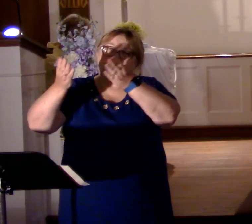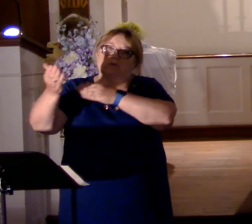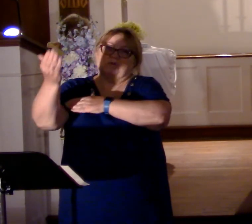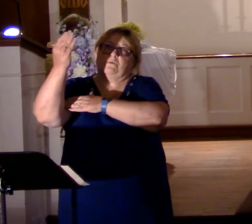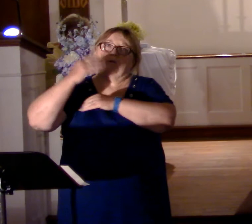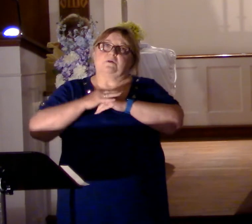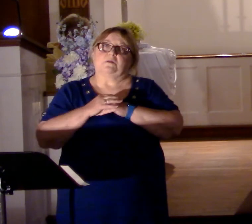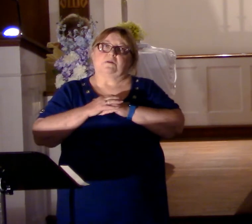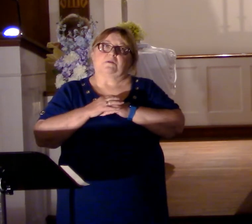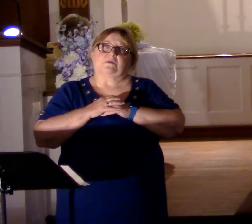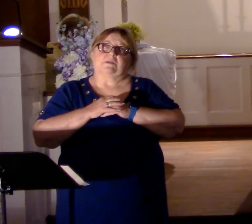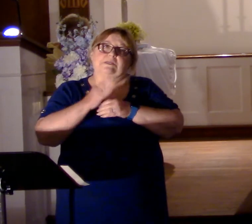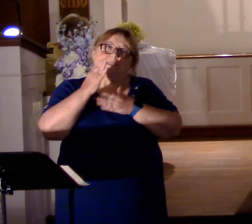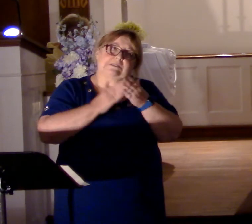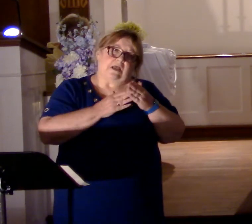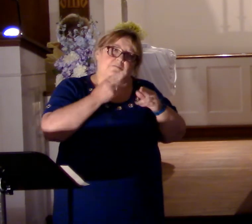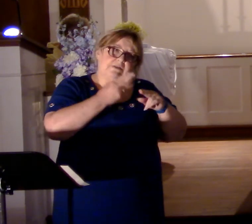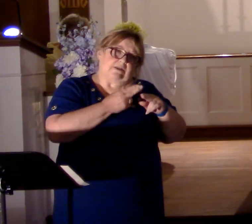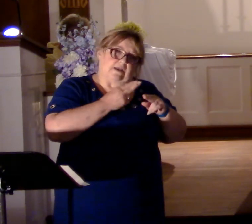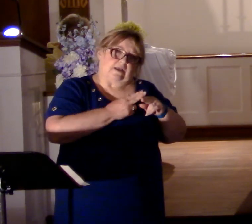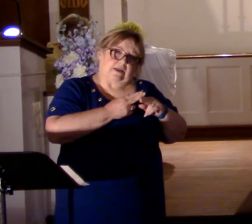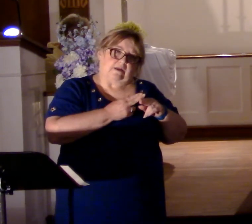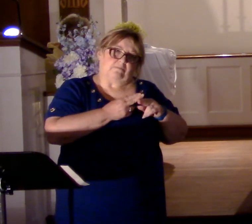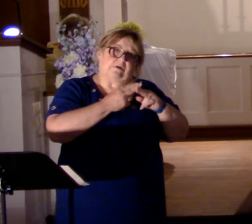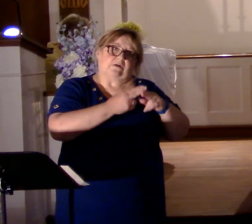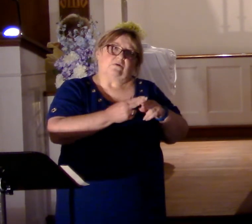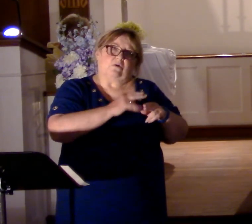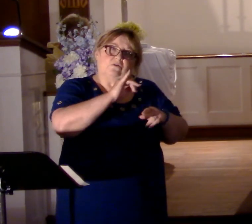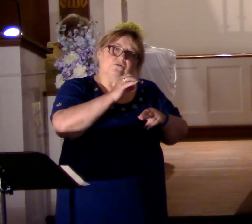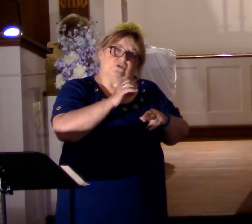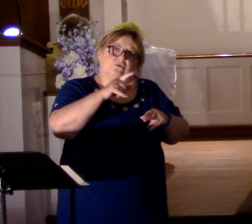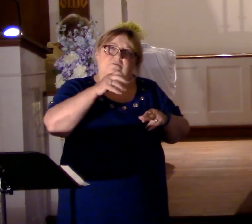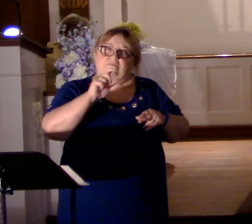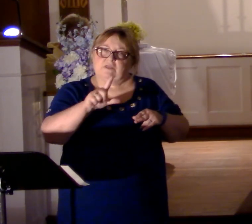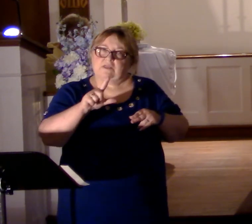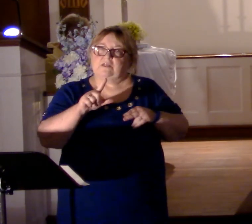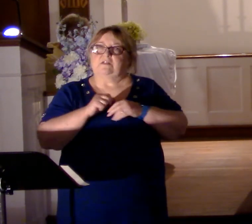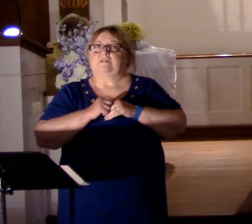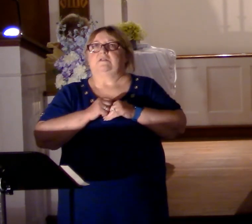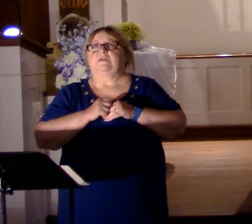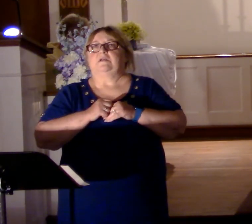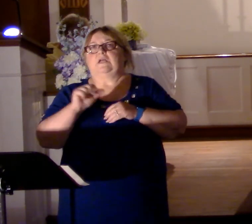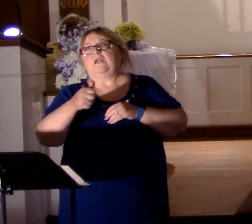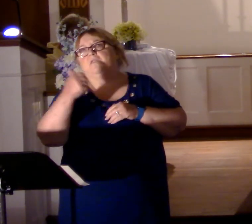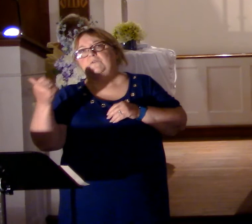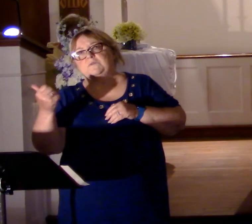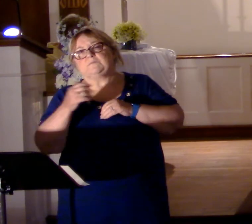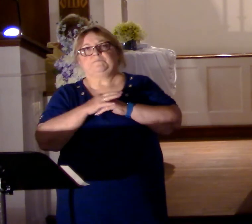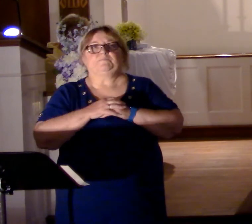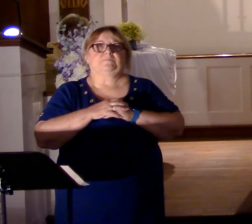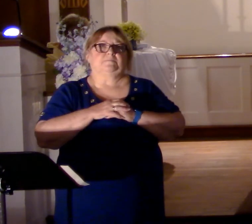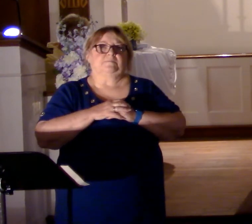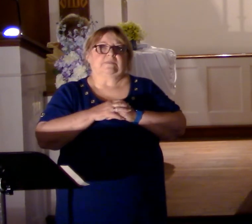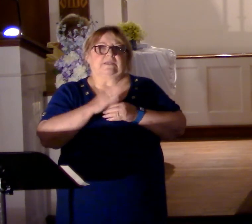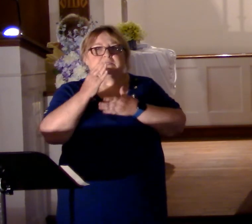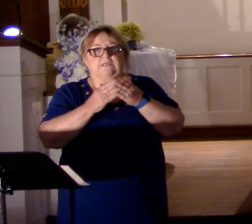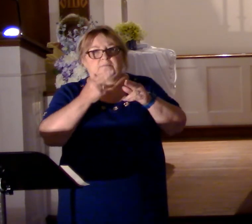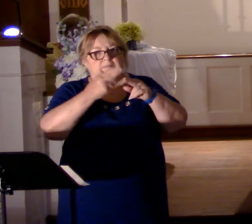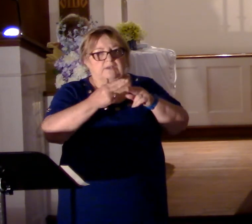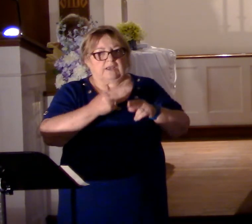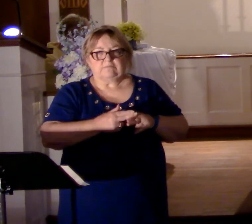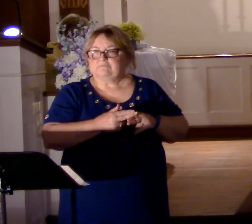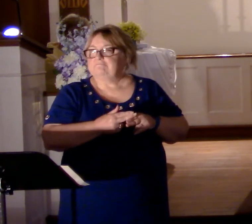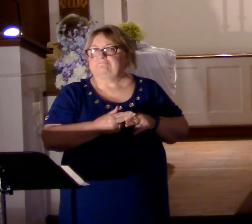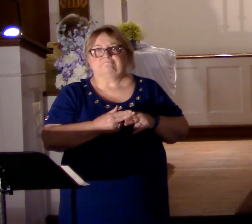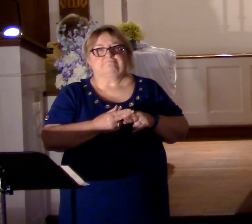morning, some whose names we can call June and Phil and others, and some names we